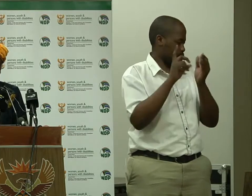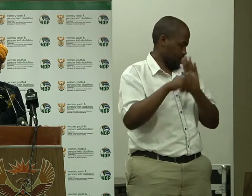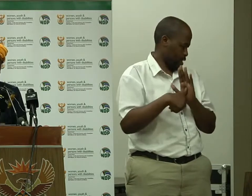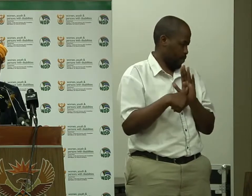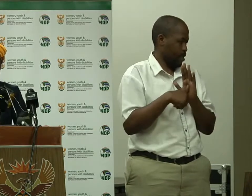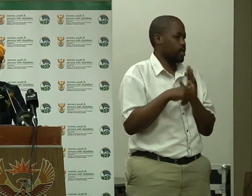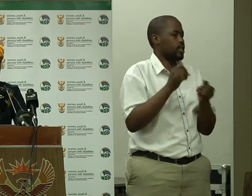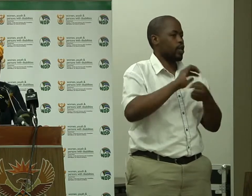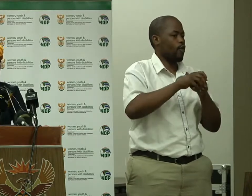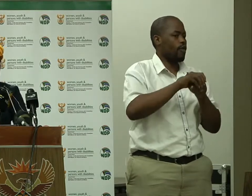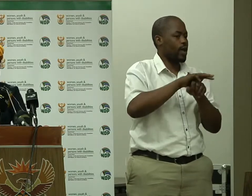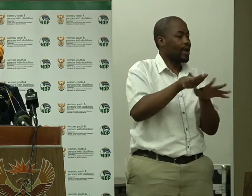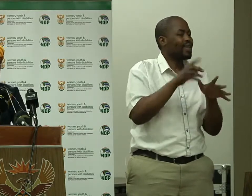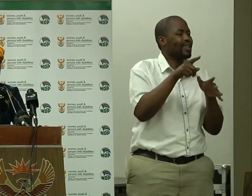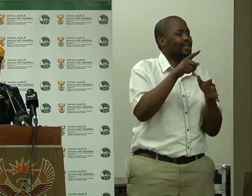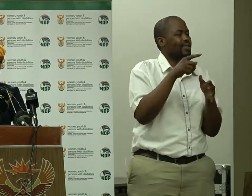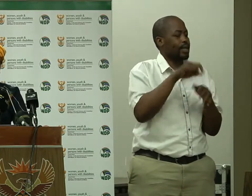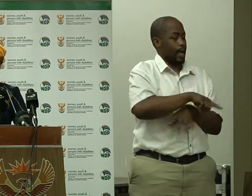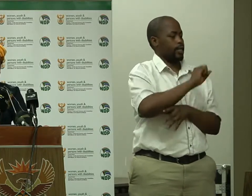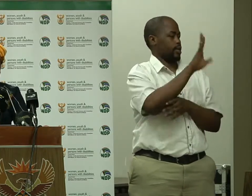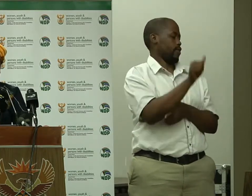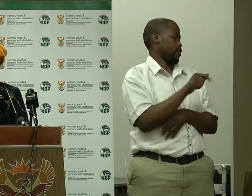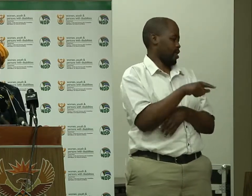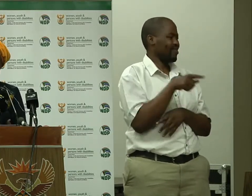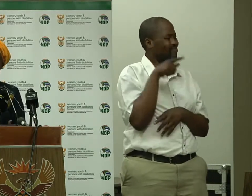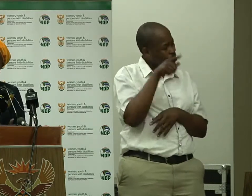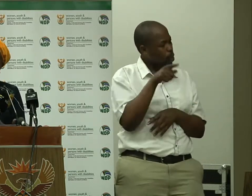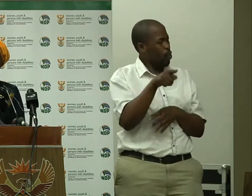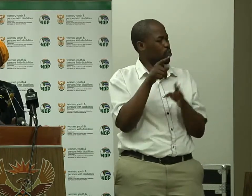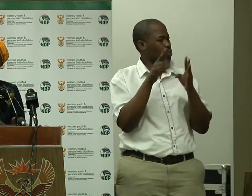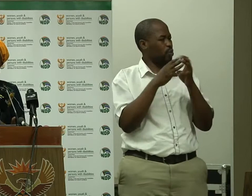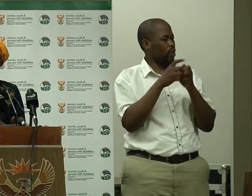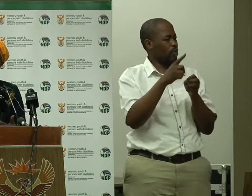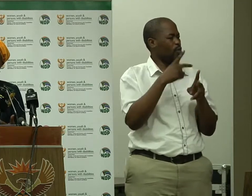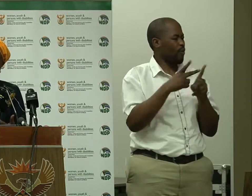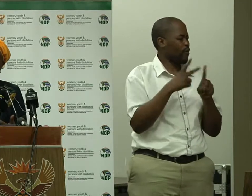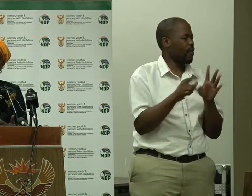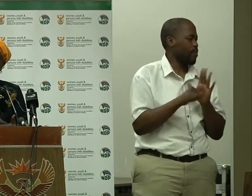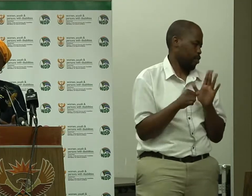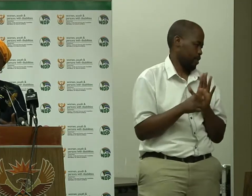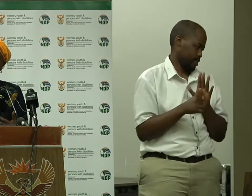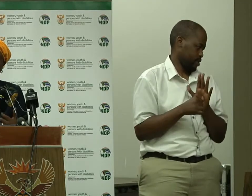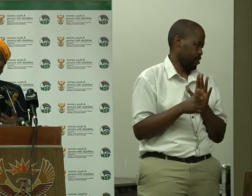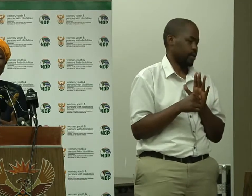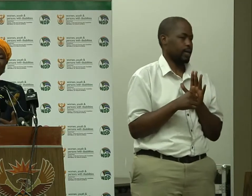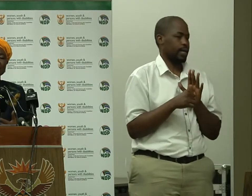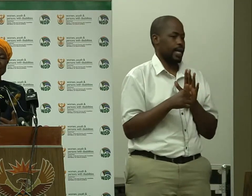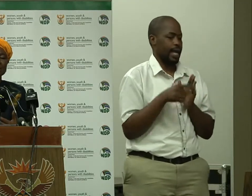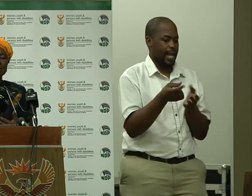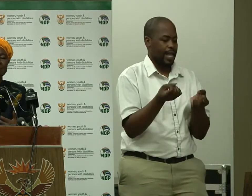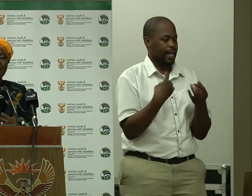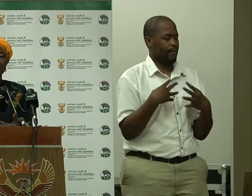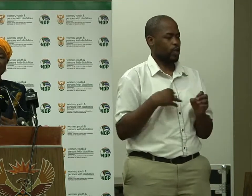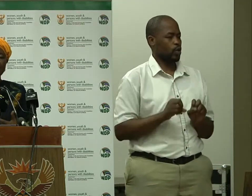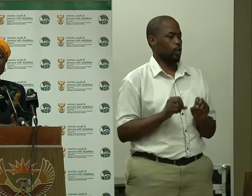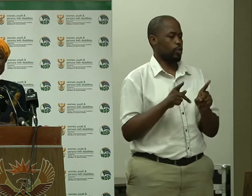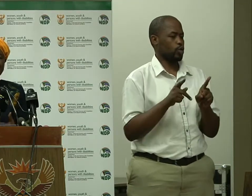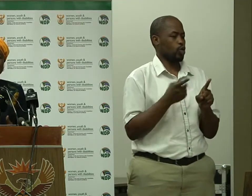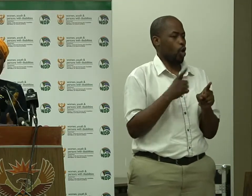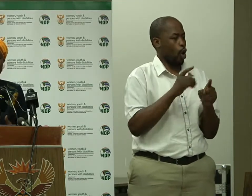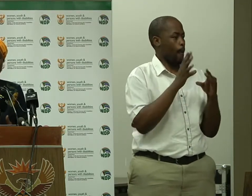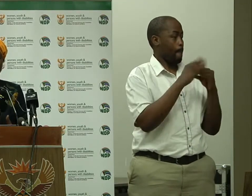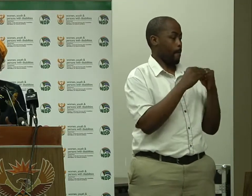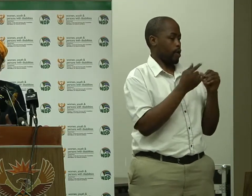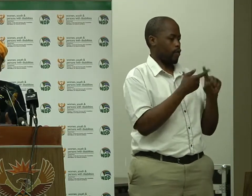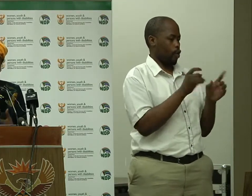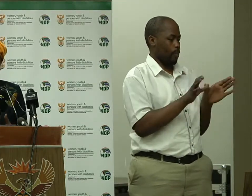South Africa. Those webinars were really important because it allowed members of the